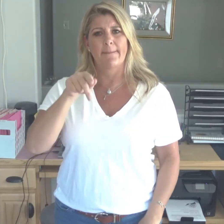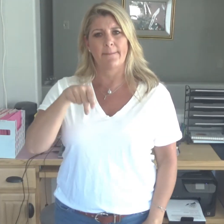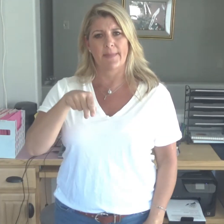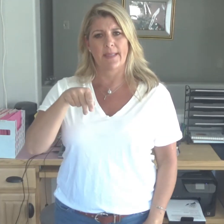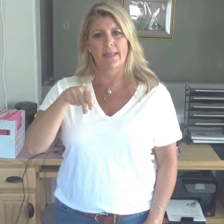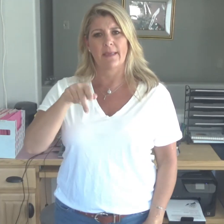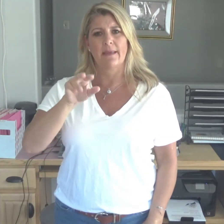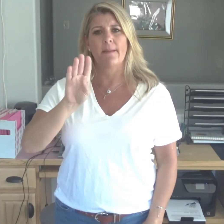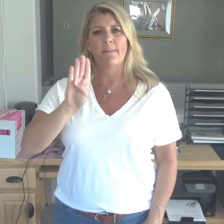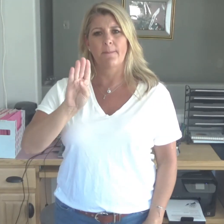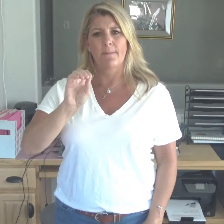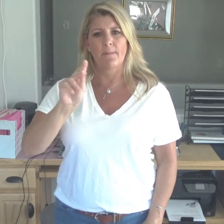website online called